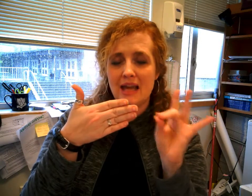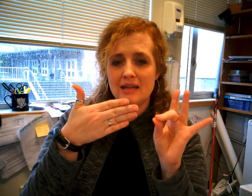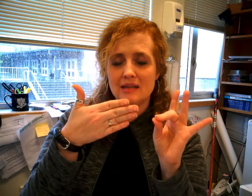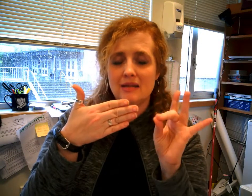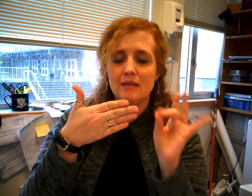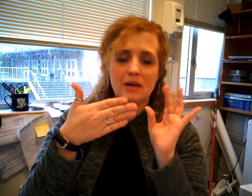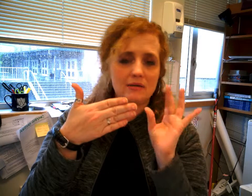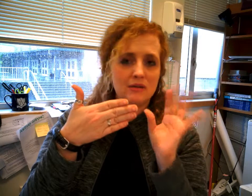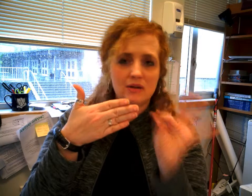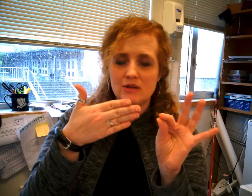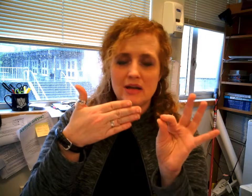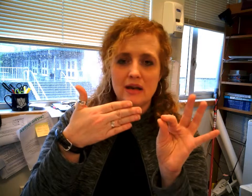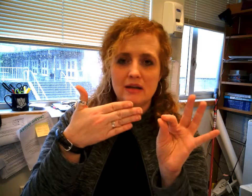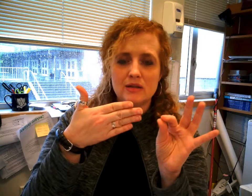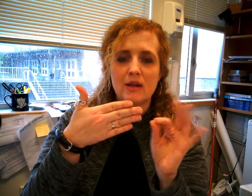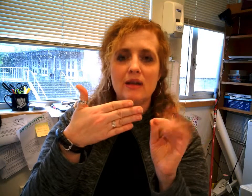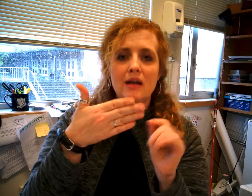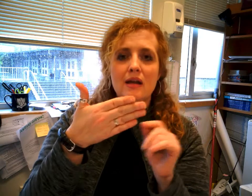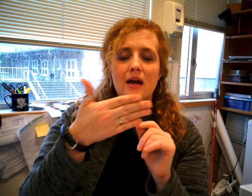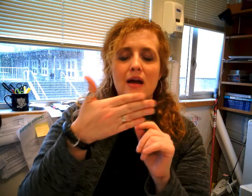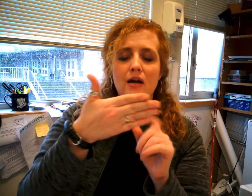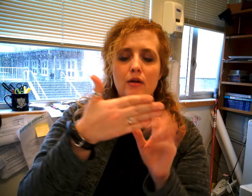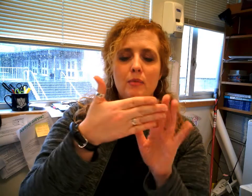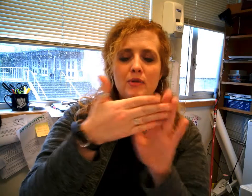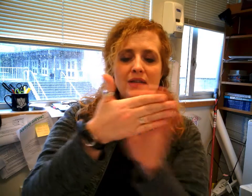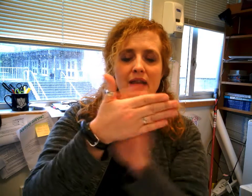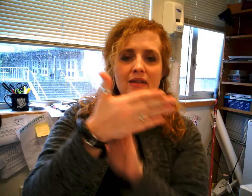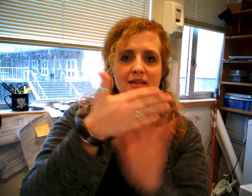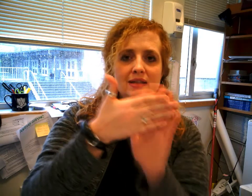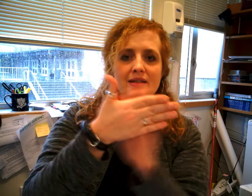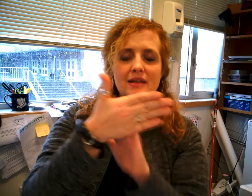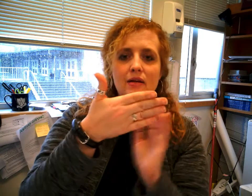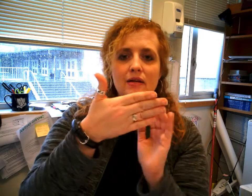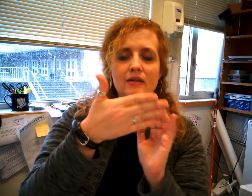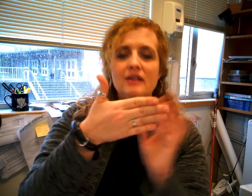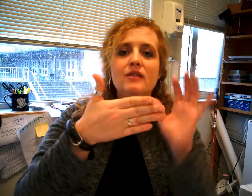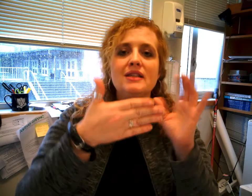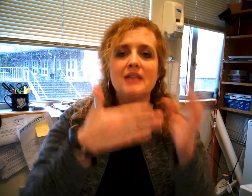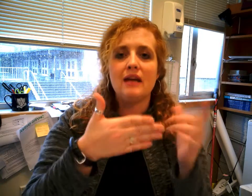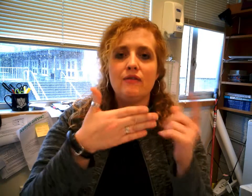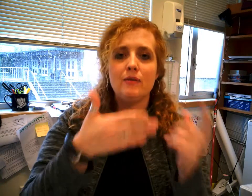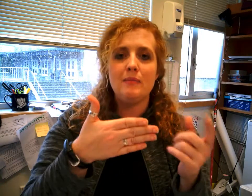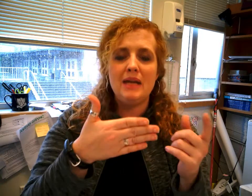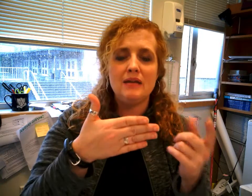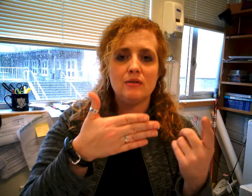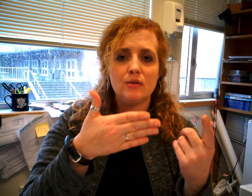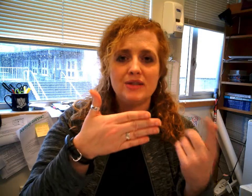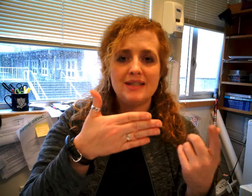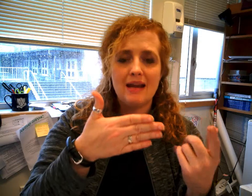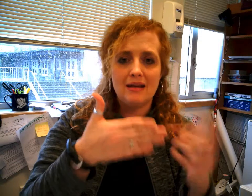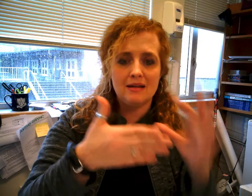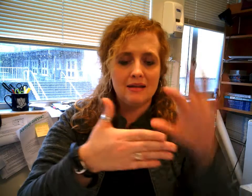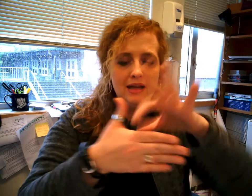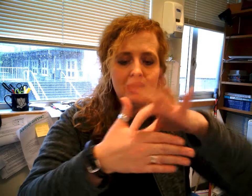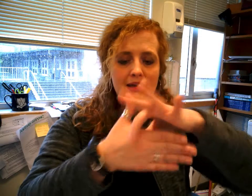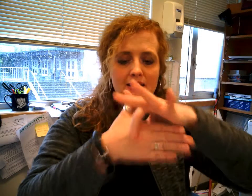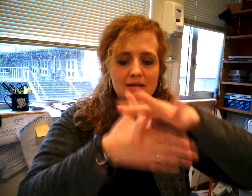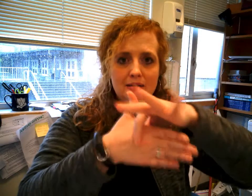8, but you can use a 9 as well. Pretend this is, the sign for meat or steak is